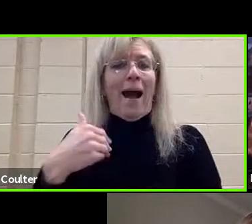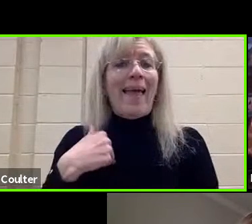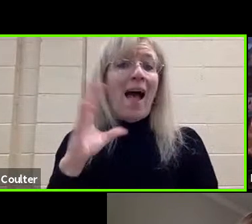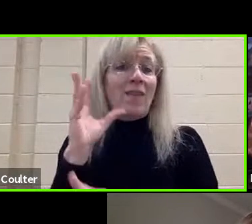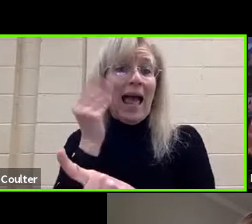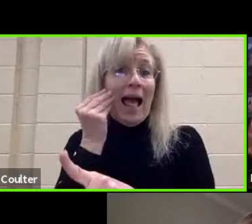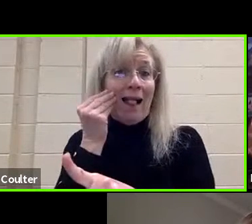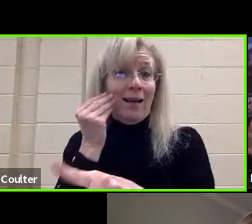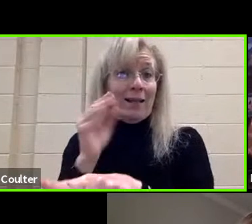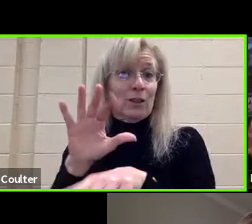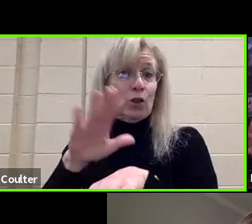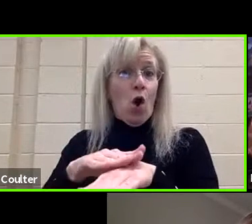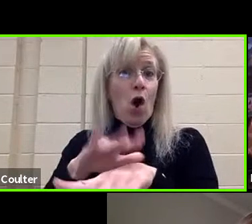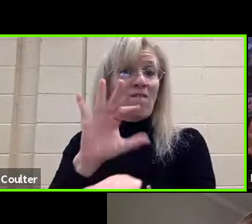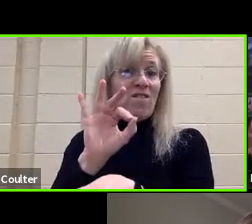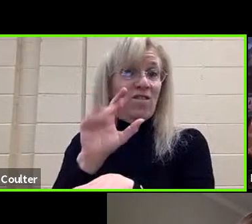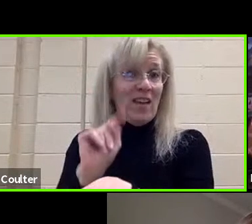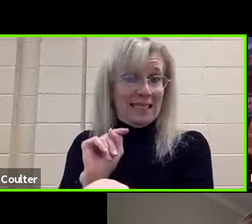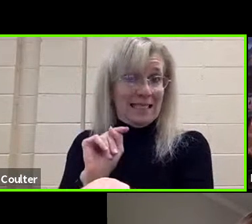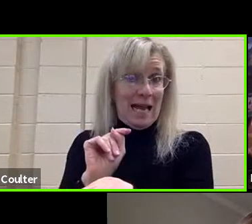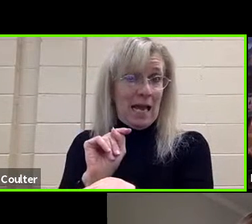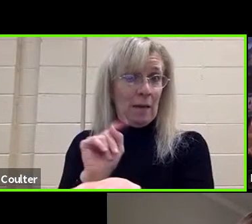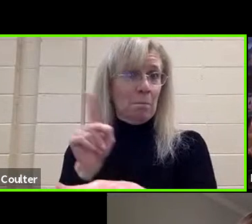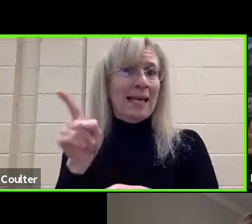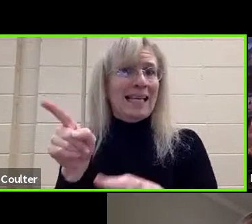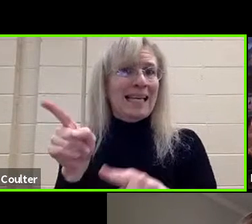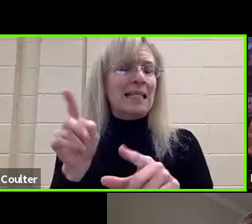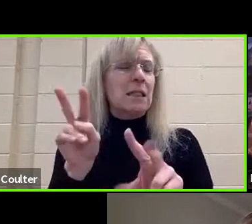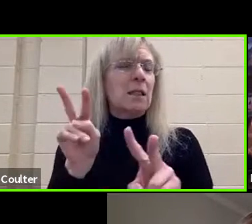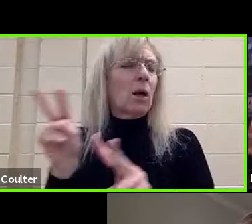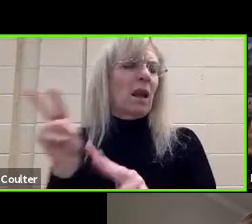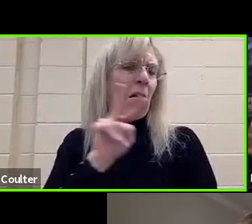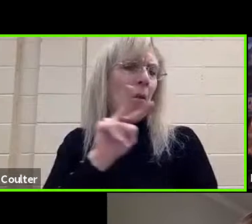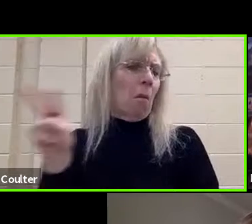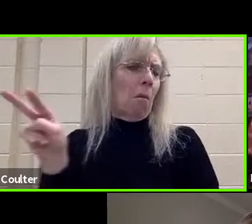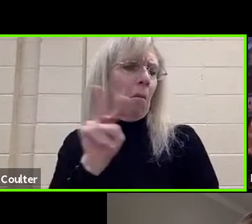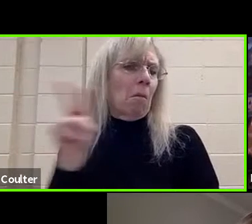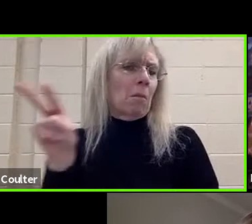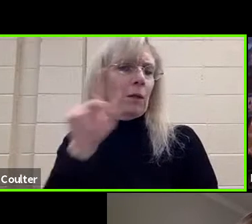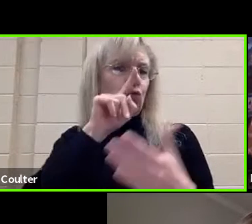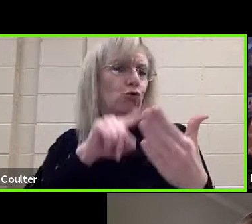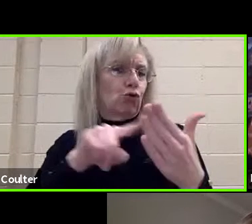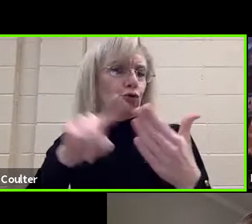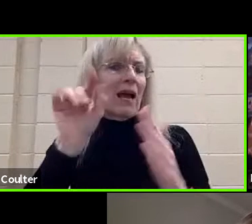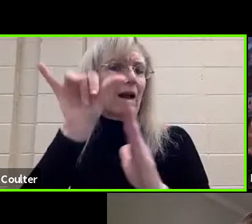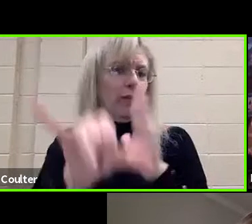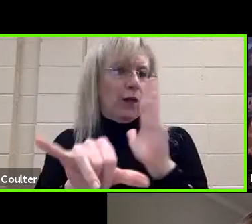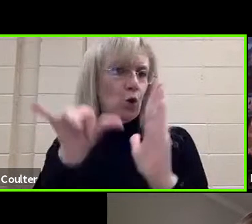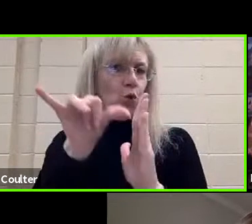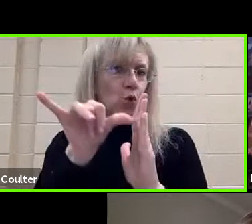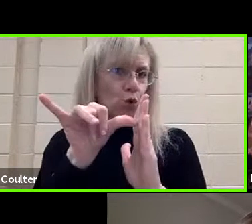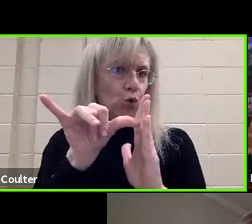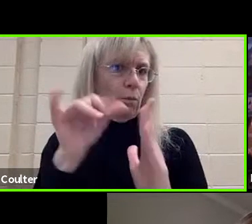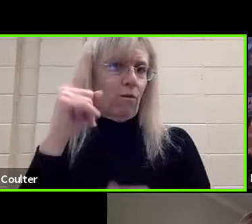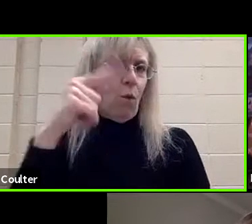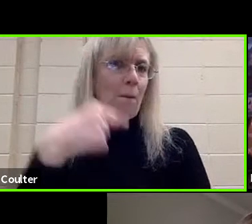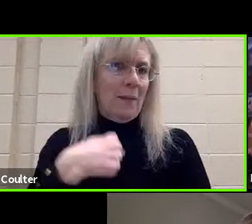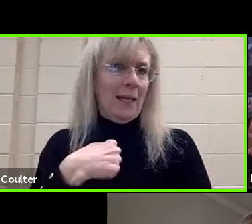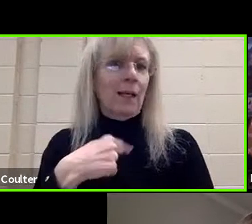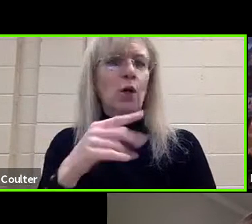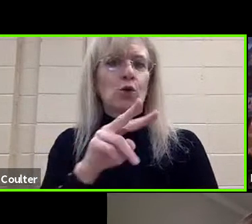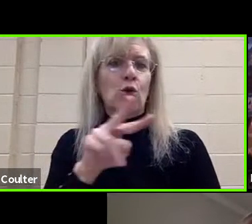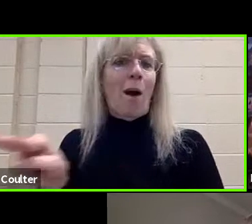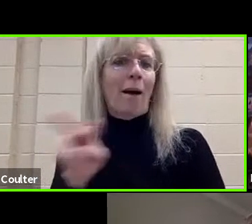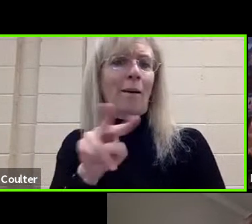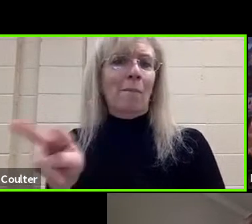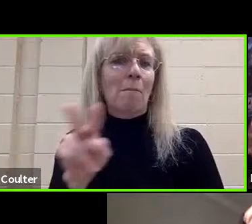Also, I had Alex on FaceTime. He's gonna check the YouTube for